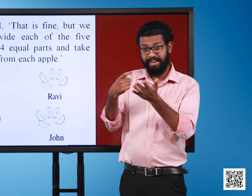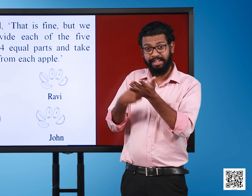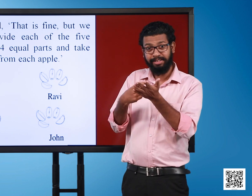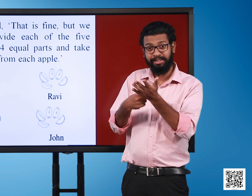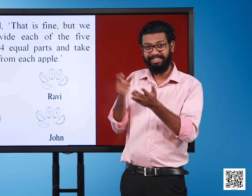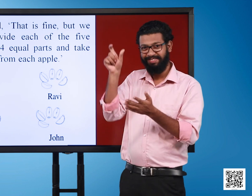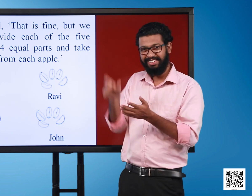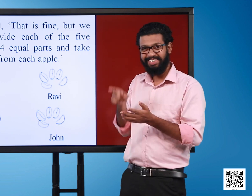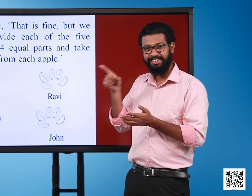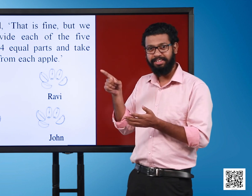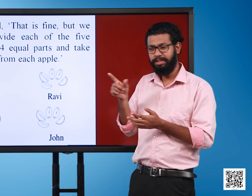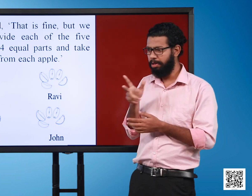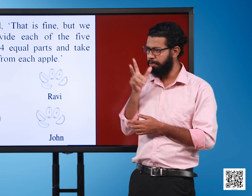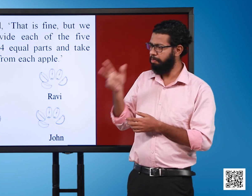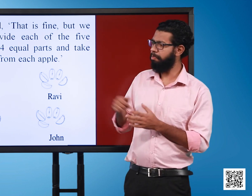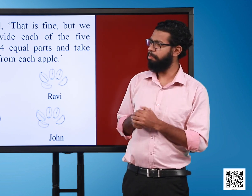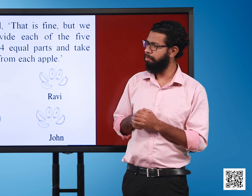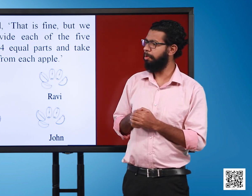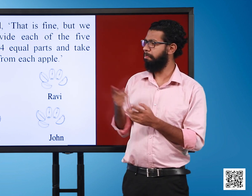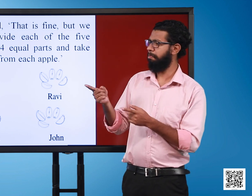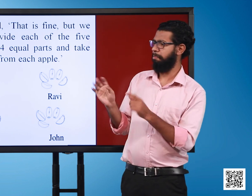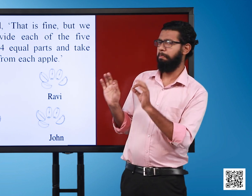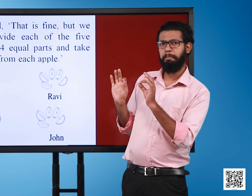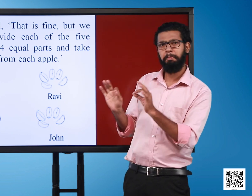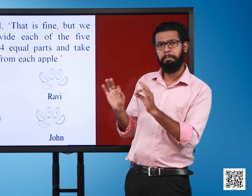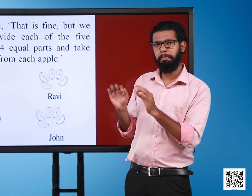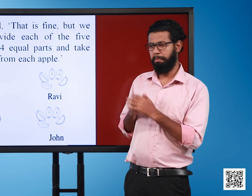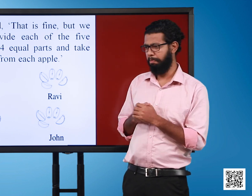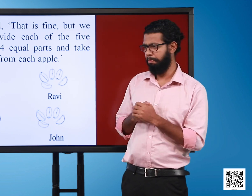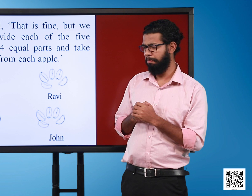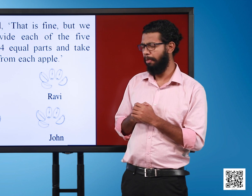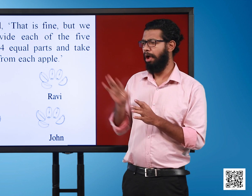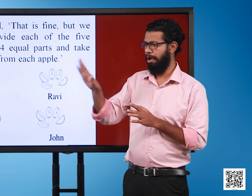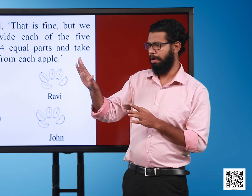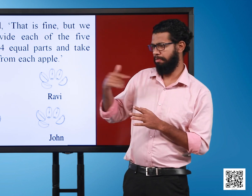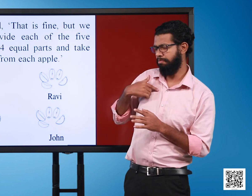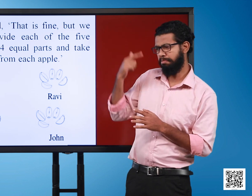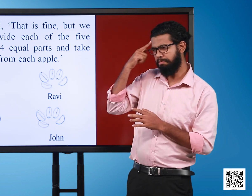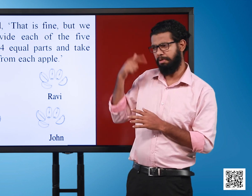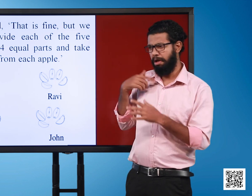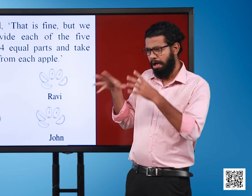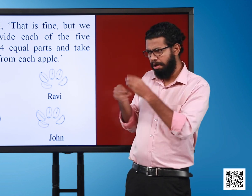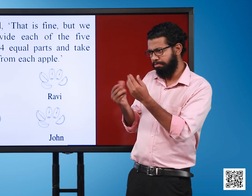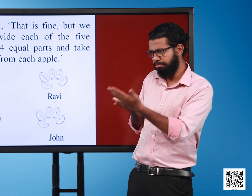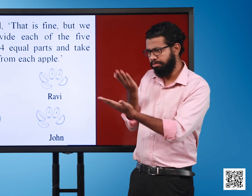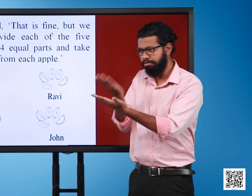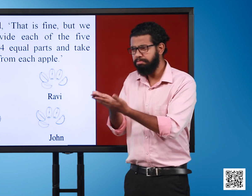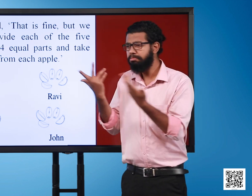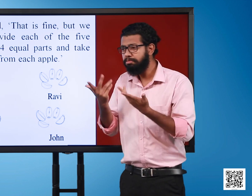Reshma said, "That is fine, but we can also divide each of the 5 apples into 4 equal parts and take